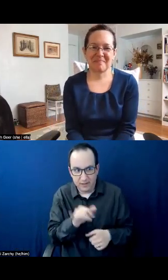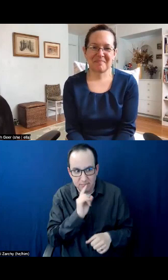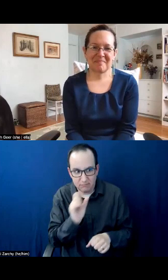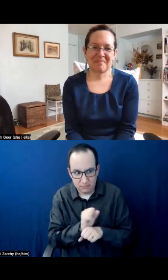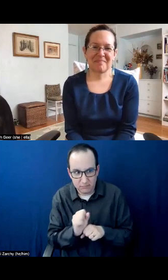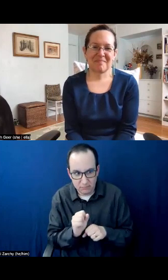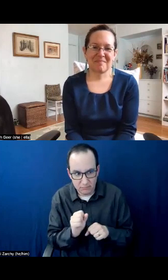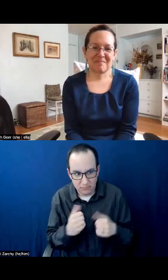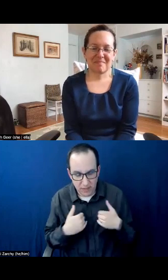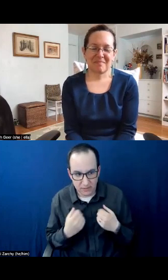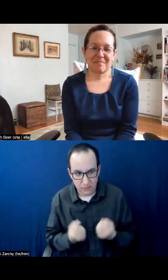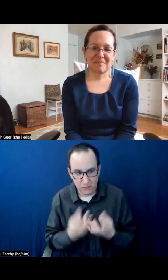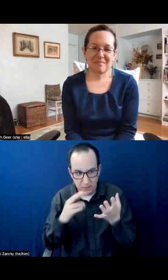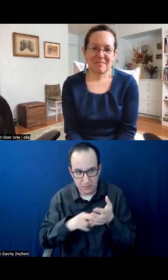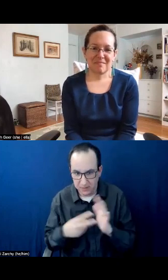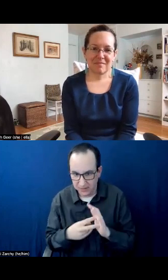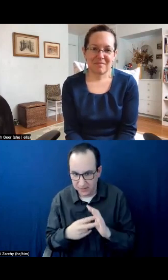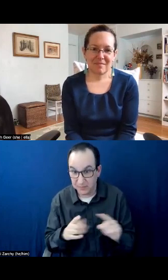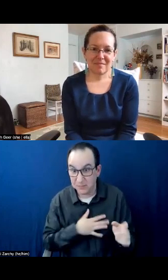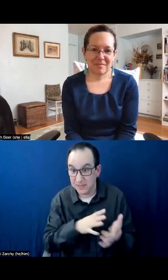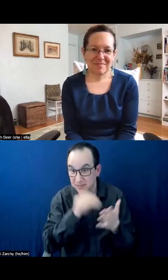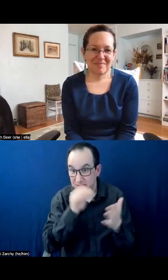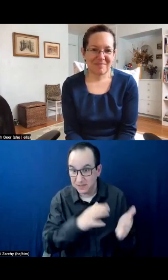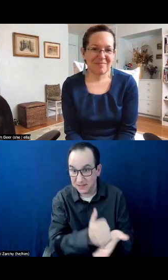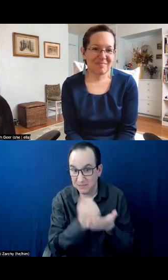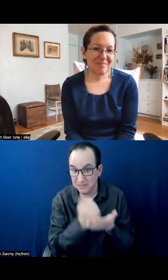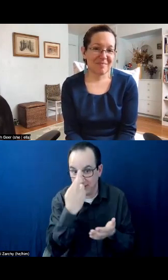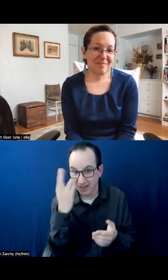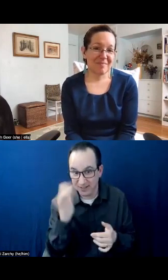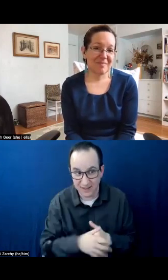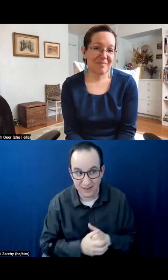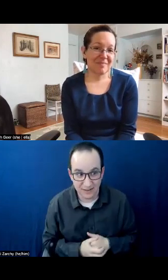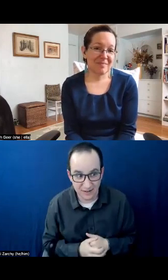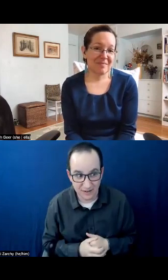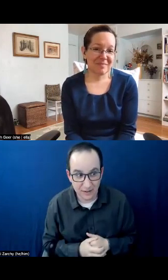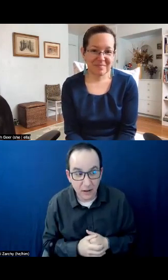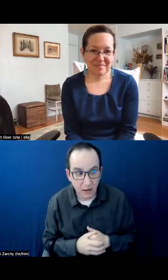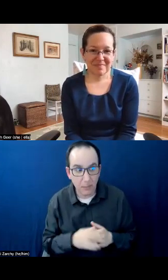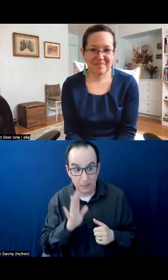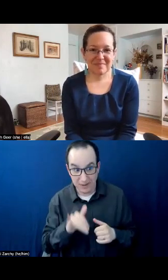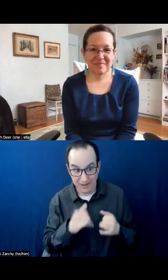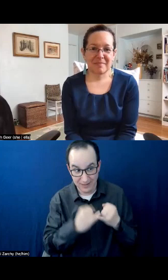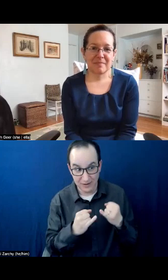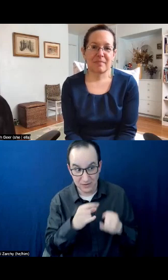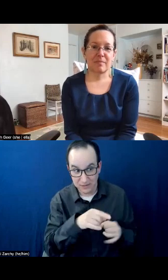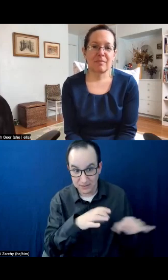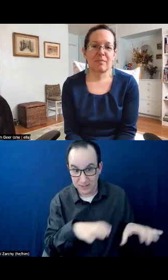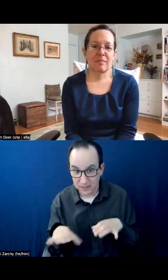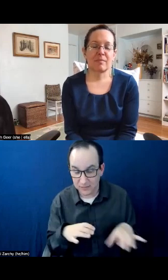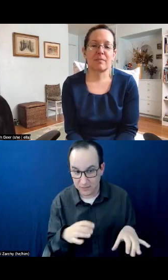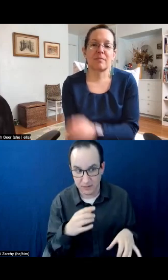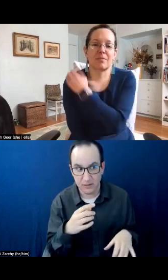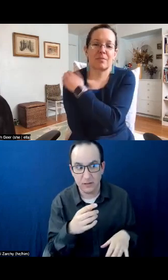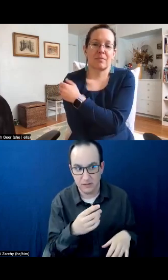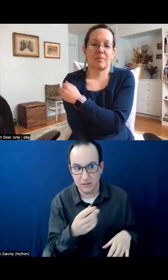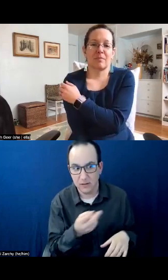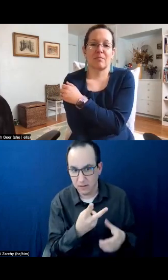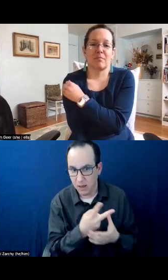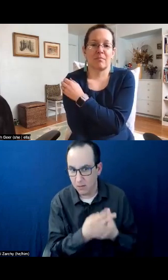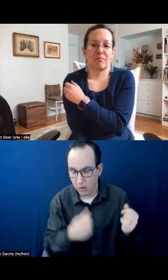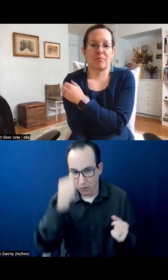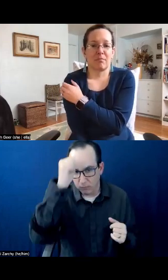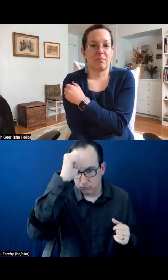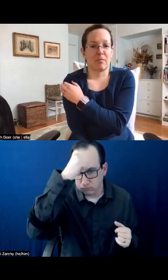So I didn't even think of having multiple meanings or ways to show scatter. So students helped me with that. But by the end of